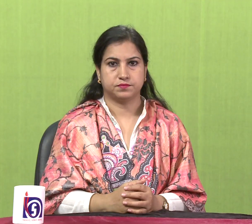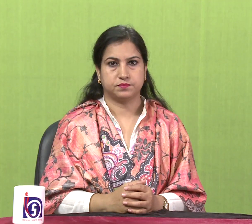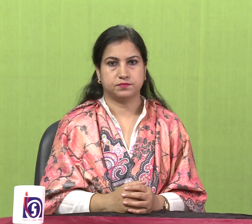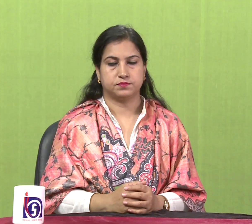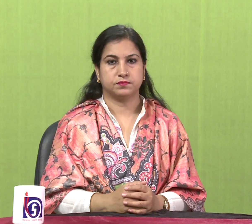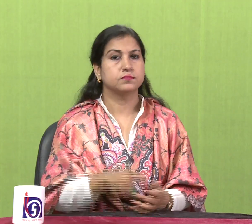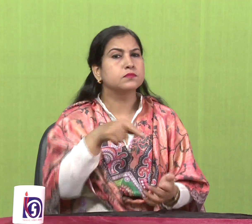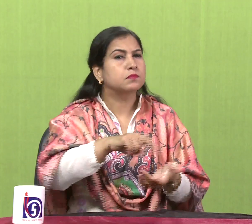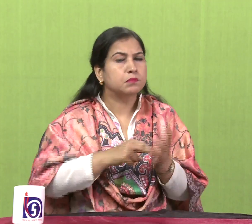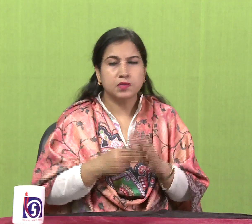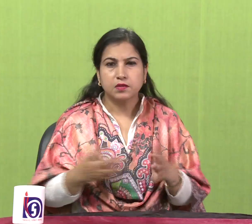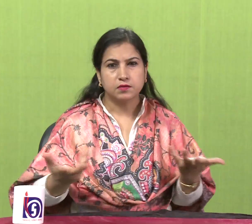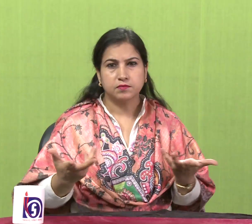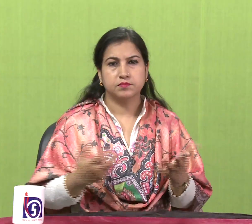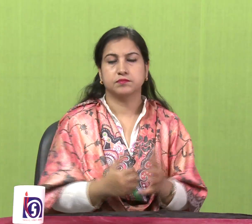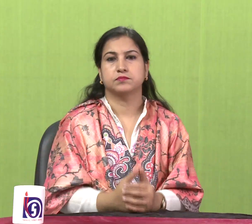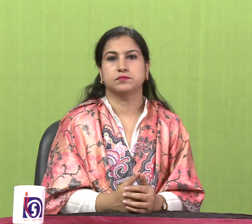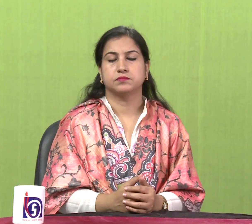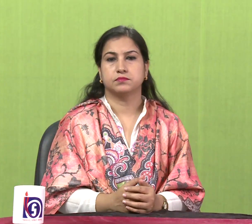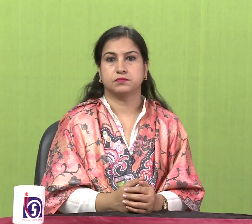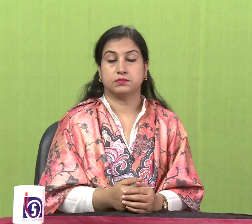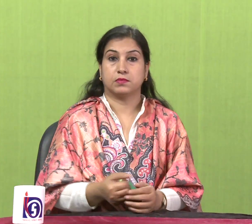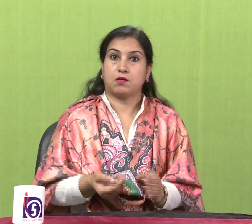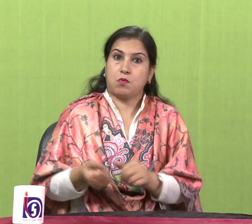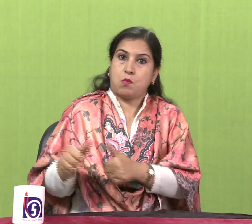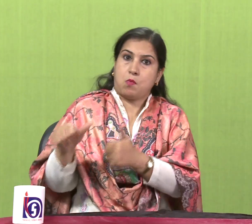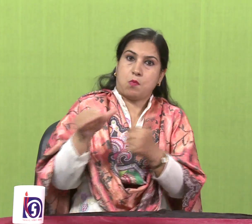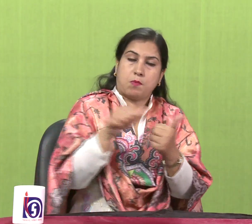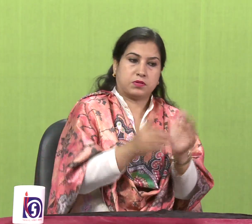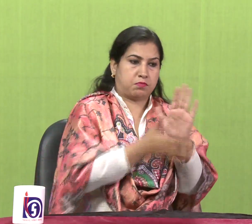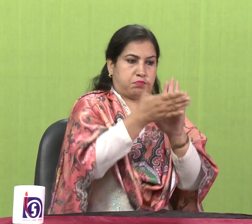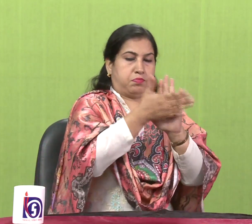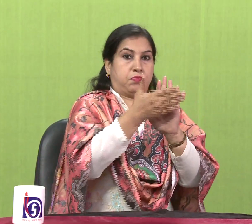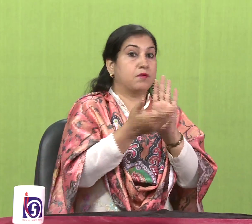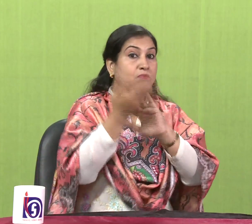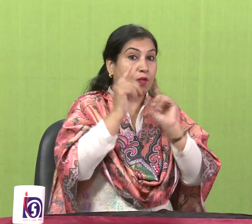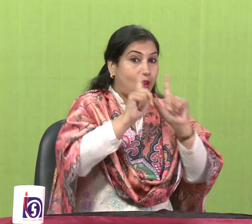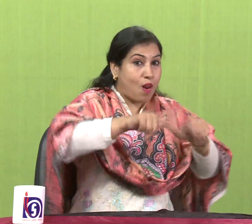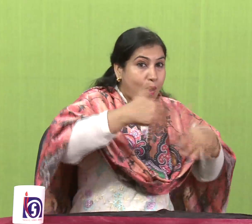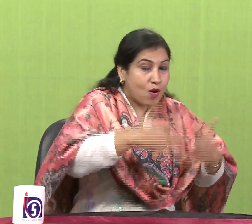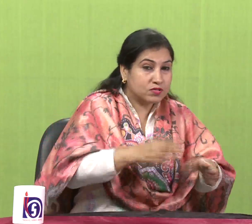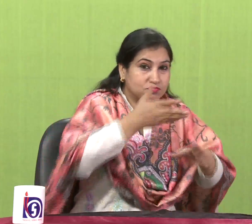It means to rebuild destroyed property,